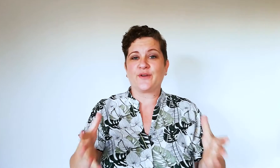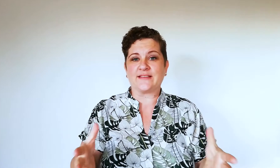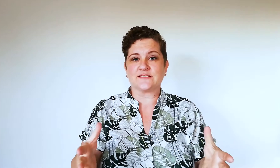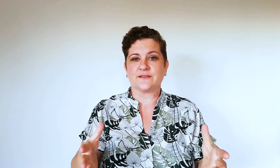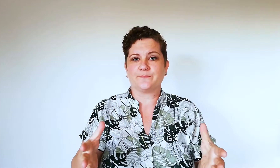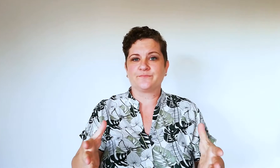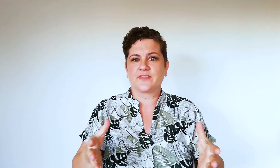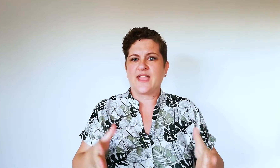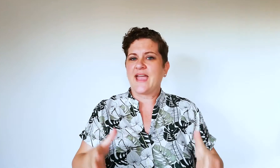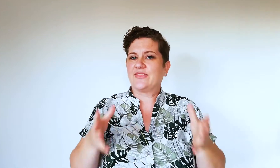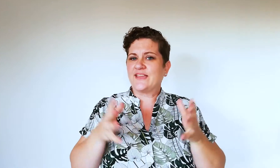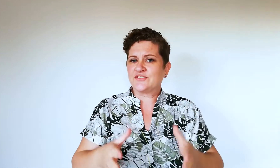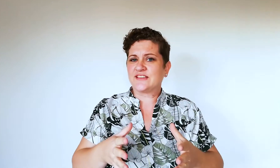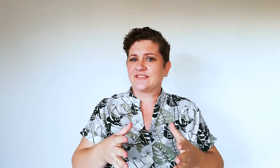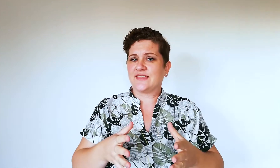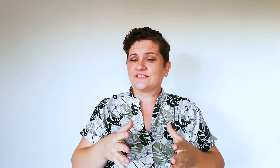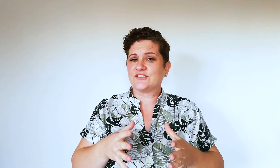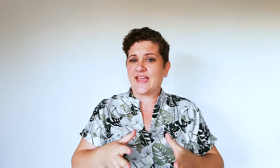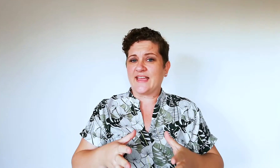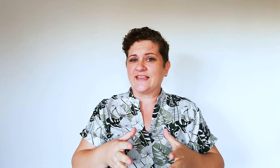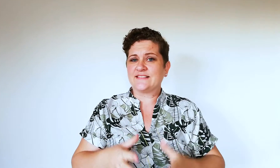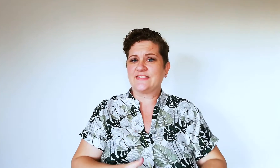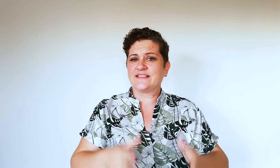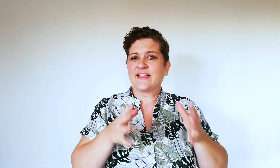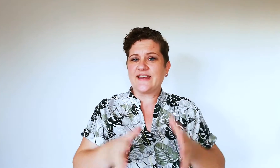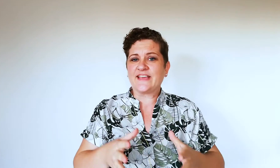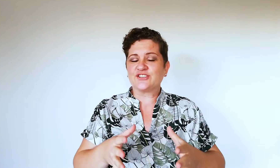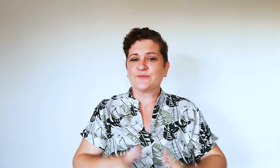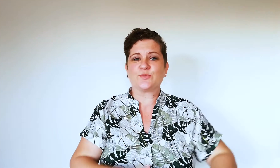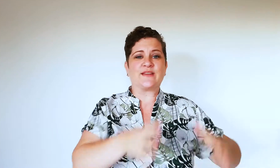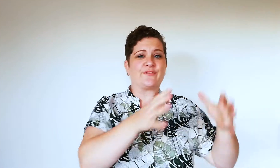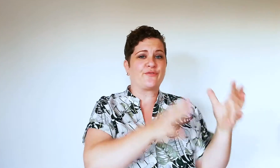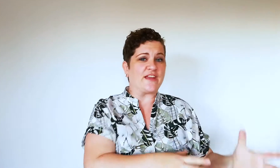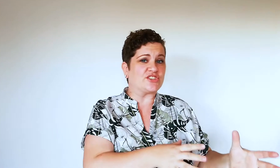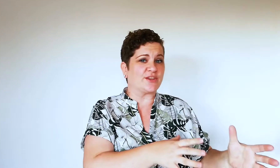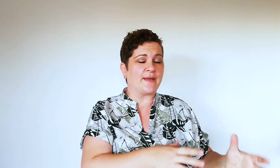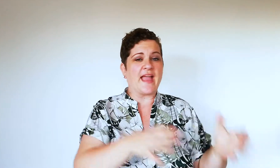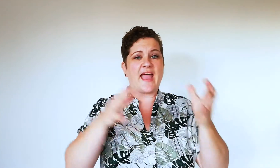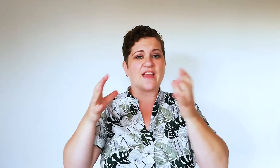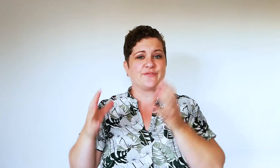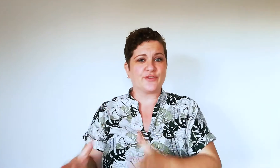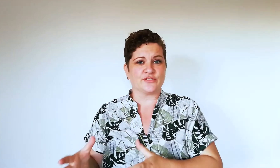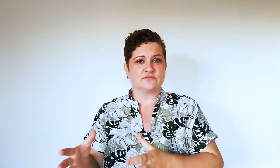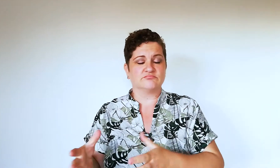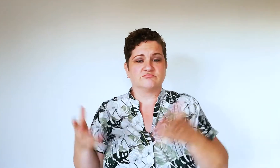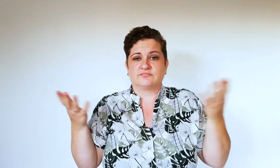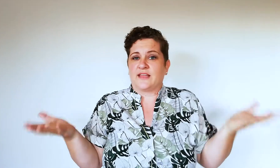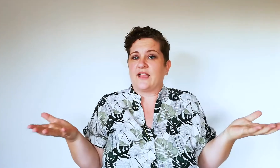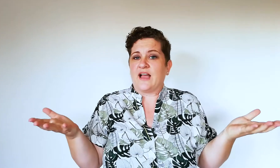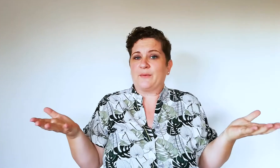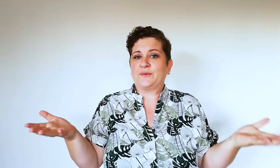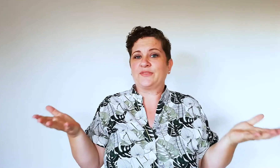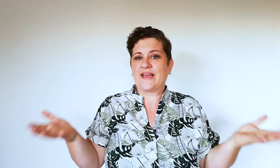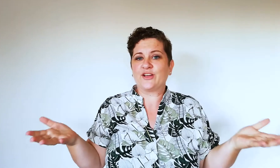friends. And the interesting thing today is that there's a connection between friendship and fruit. I